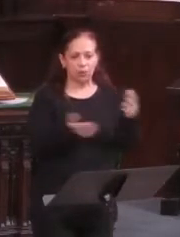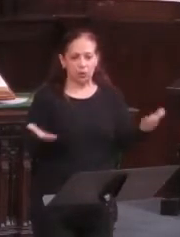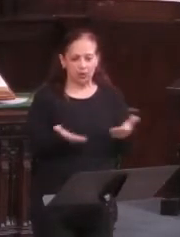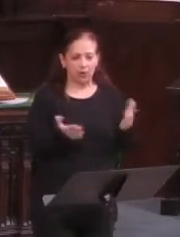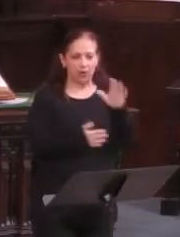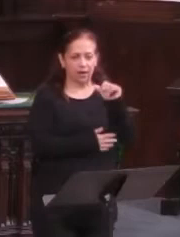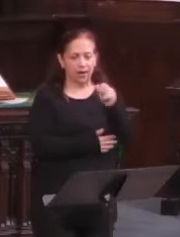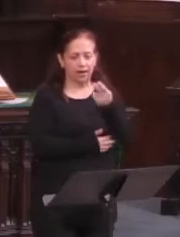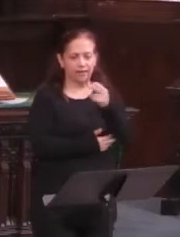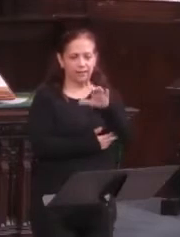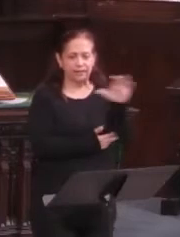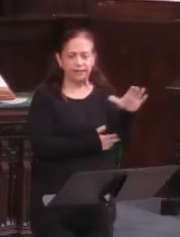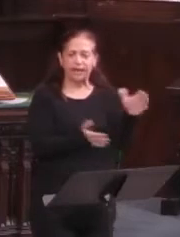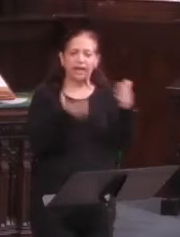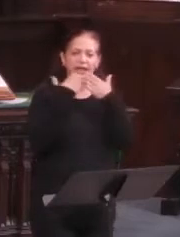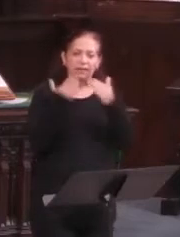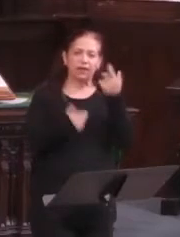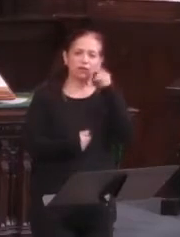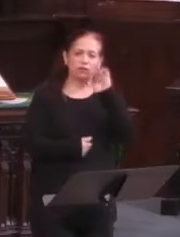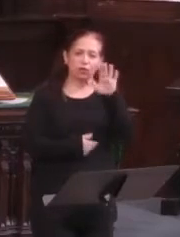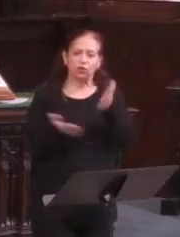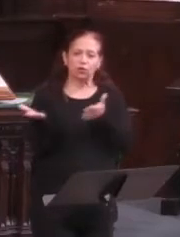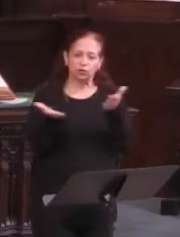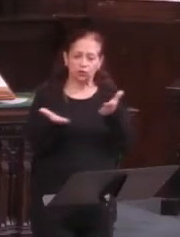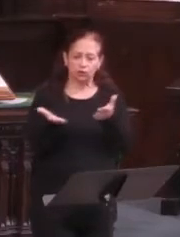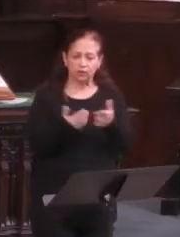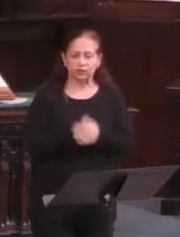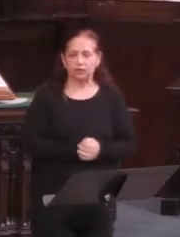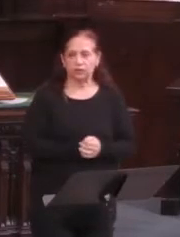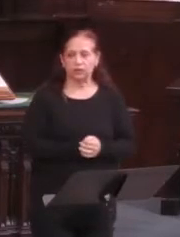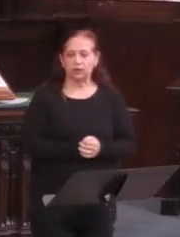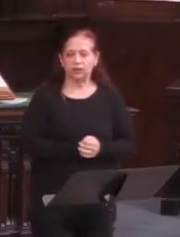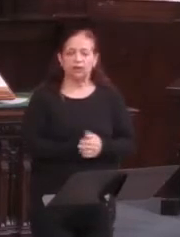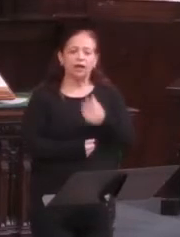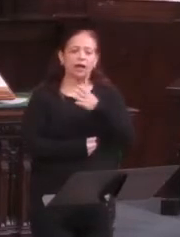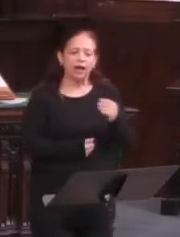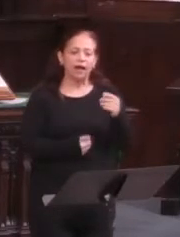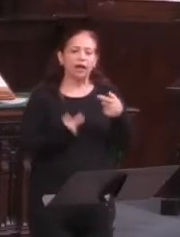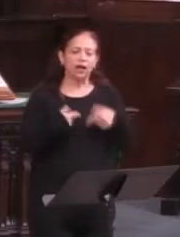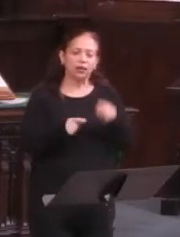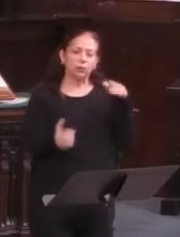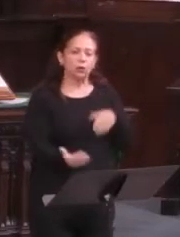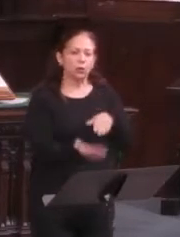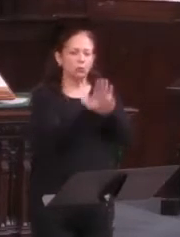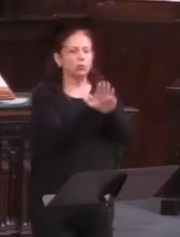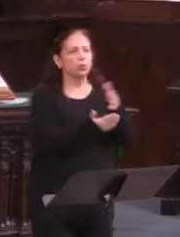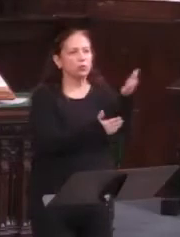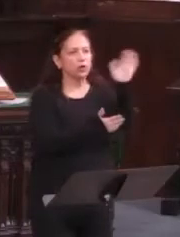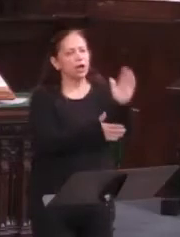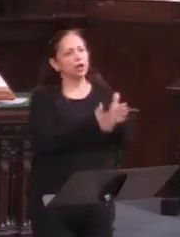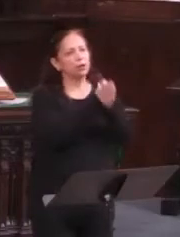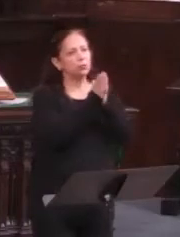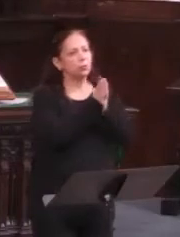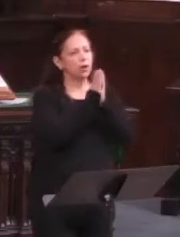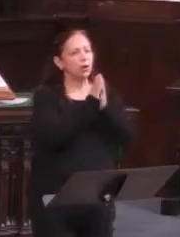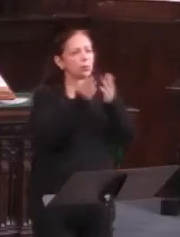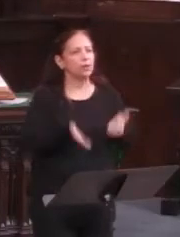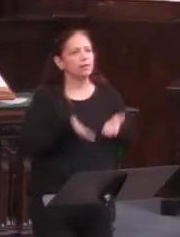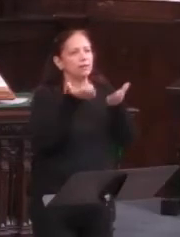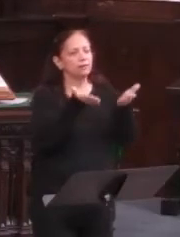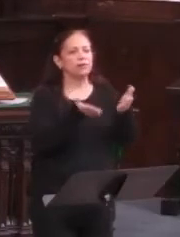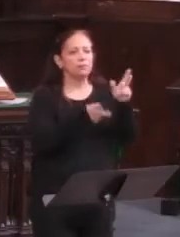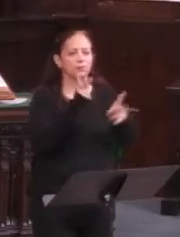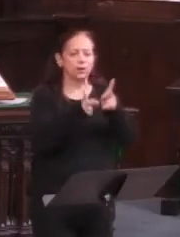Congregational Church. Thank you for your service. And as we approach God in prayer, we lift up the people in our